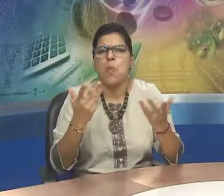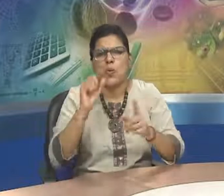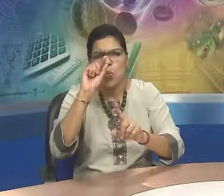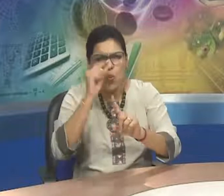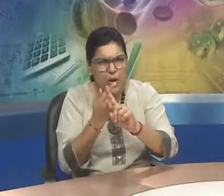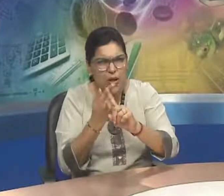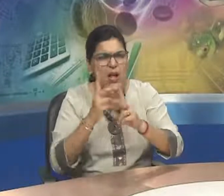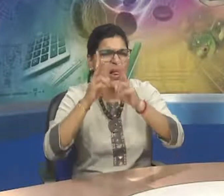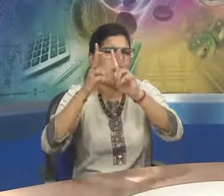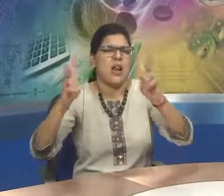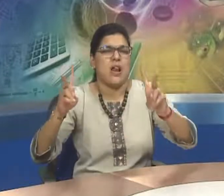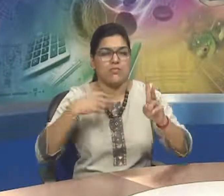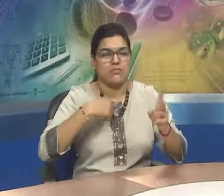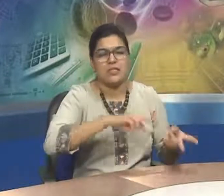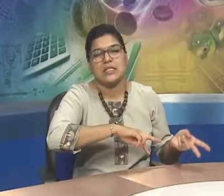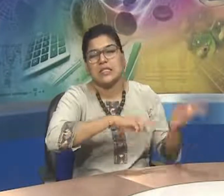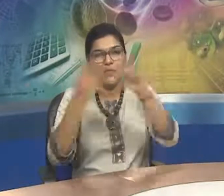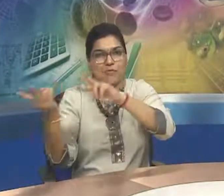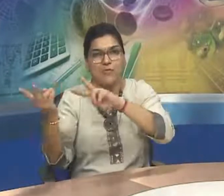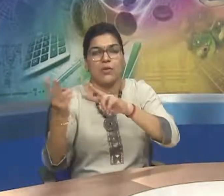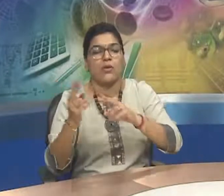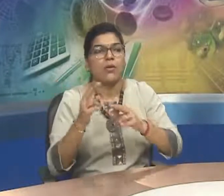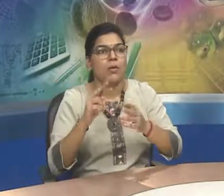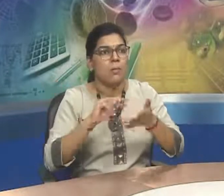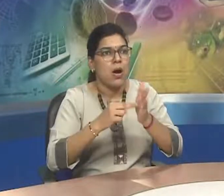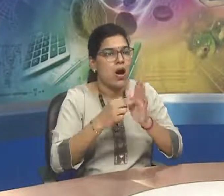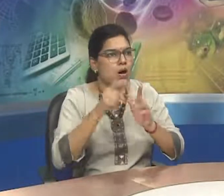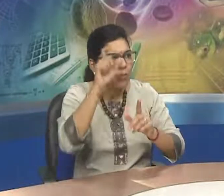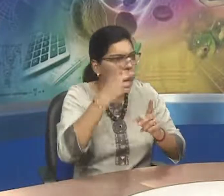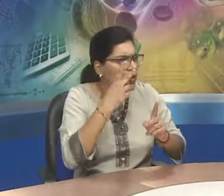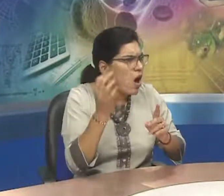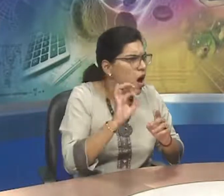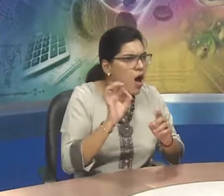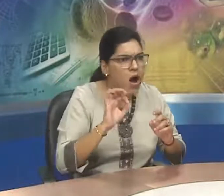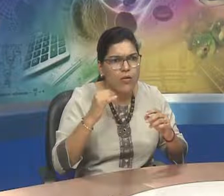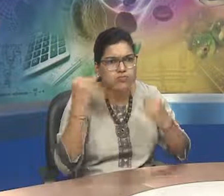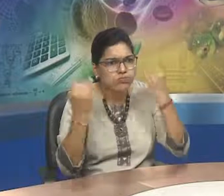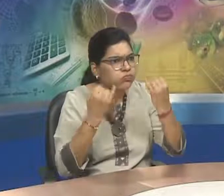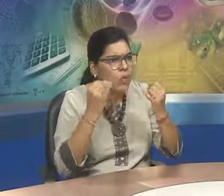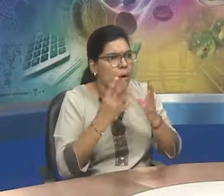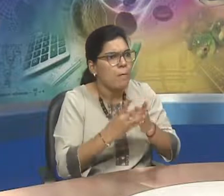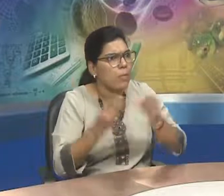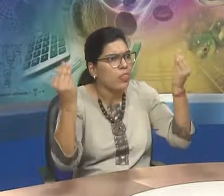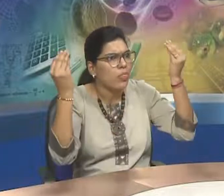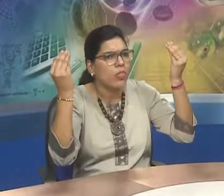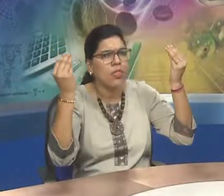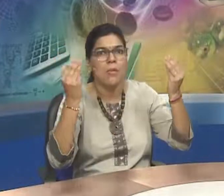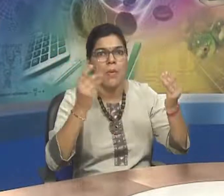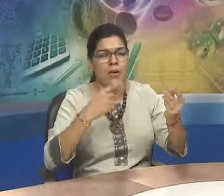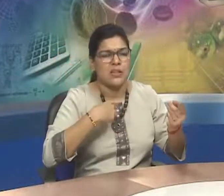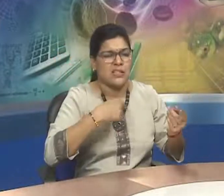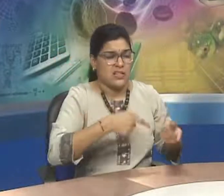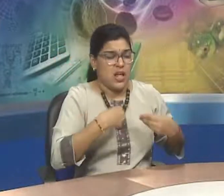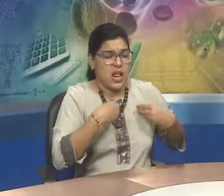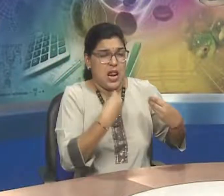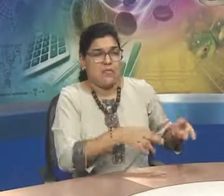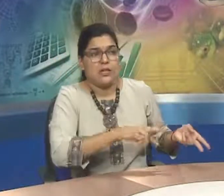other. For example, if the humans are moved from